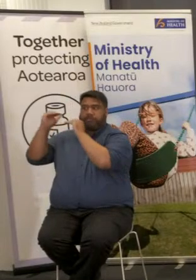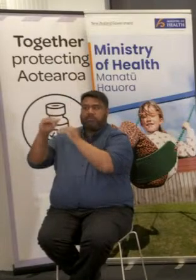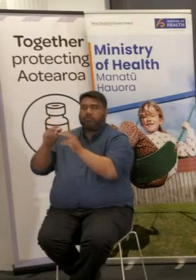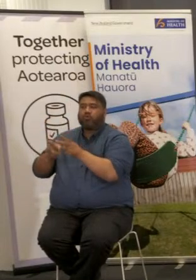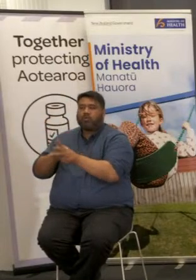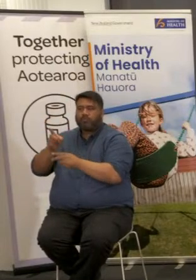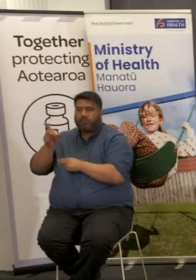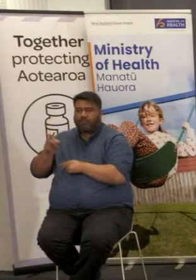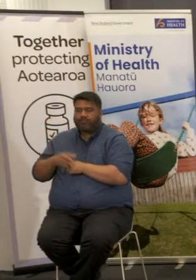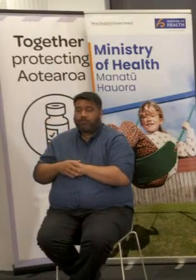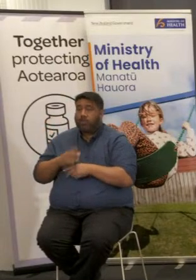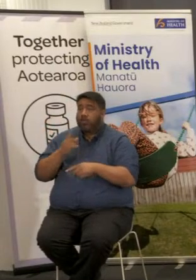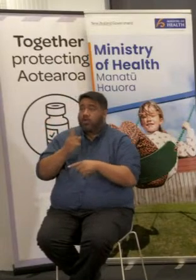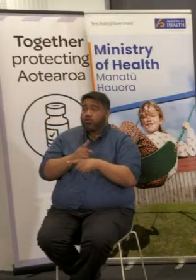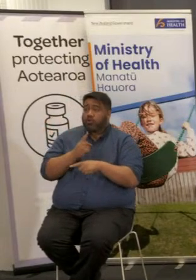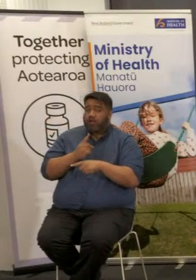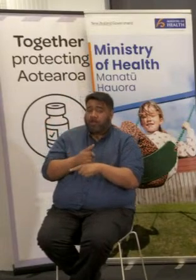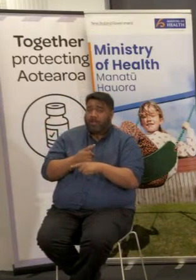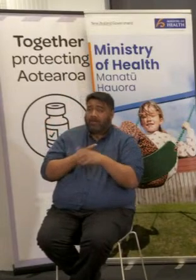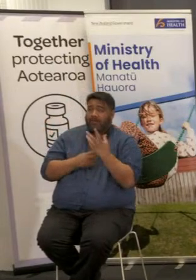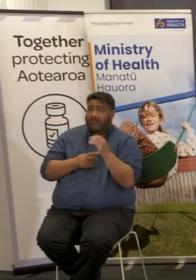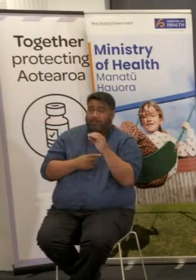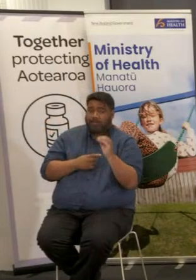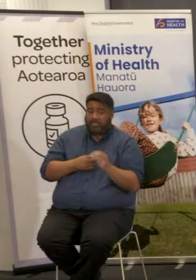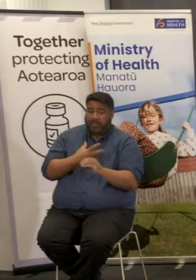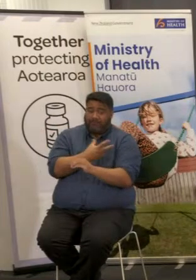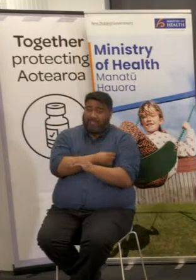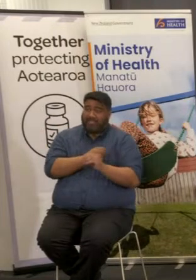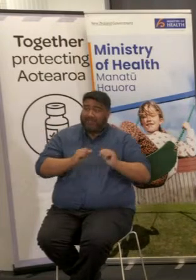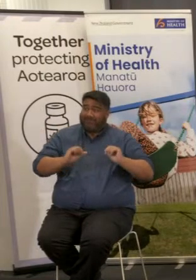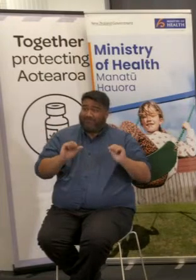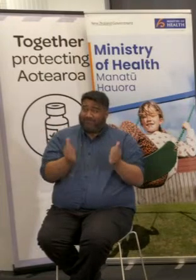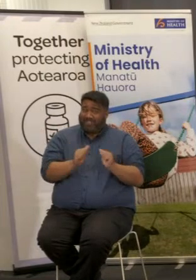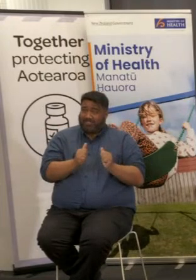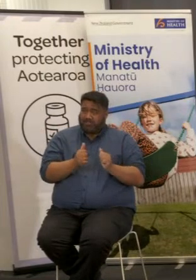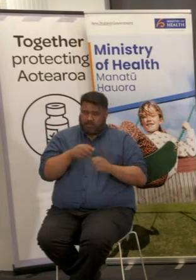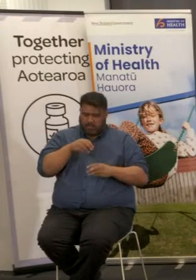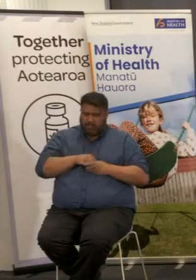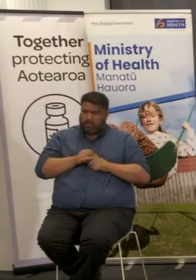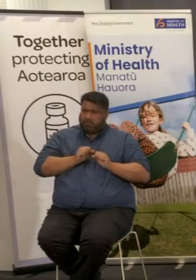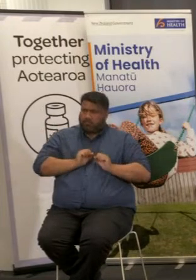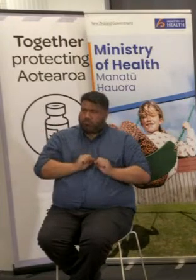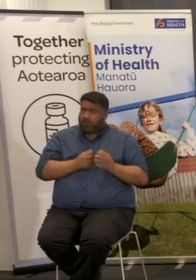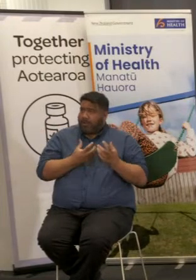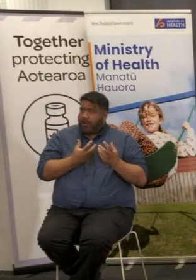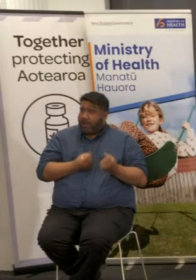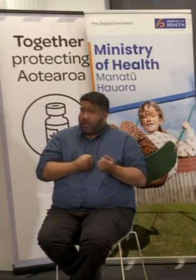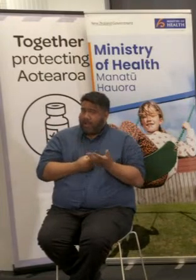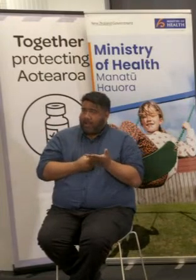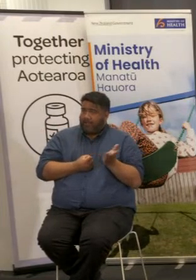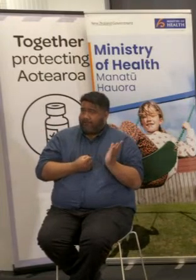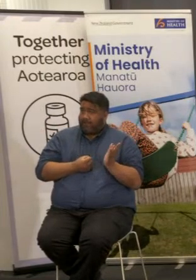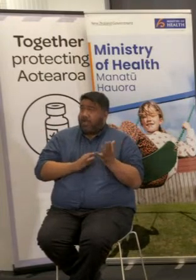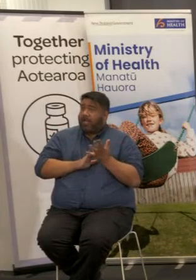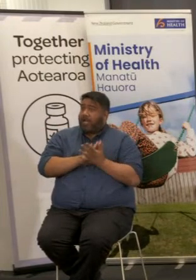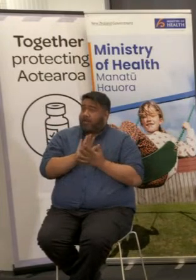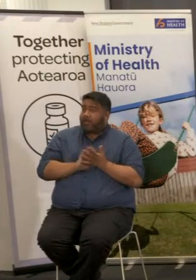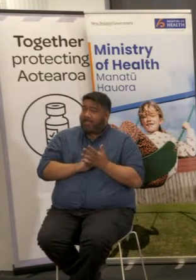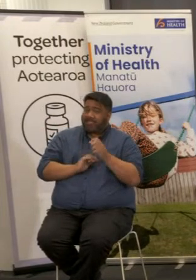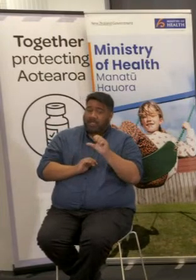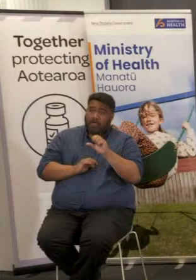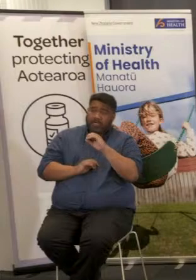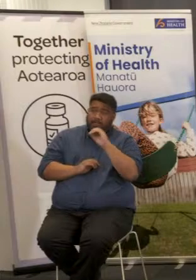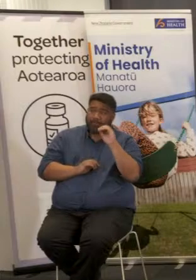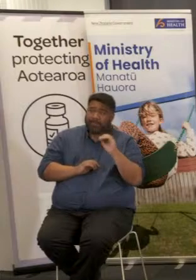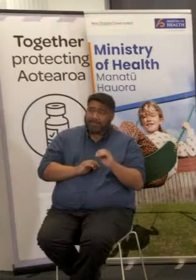our 50% of vaccinated people, because they are protected by the vaccine, over 90% of them don't